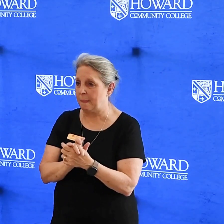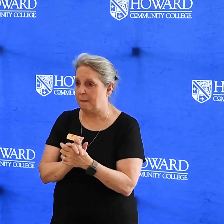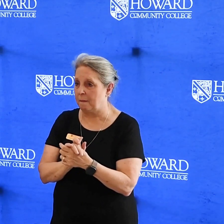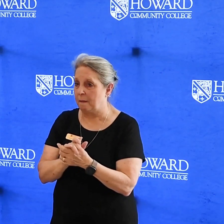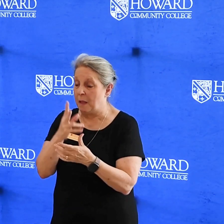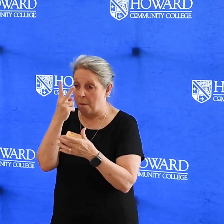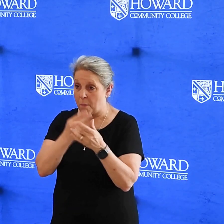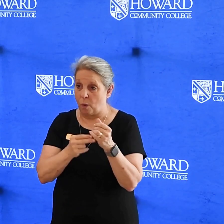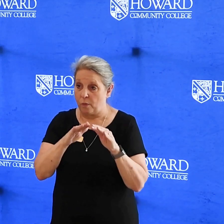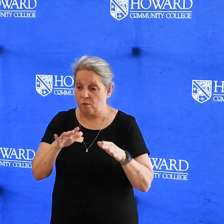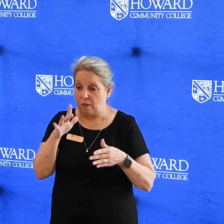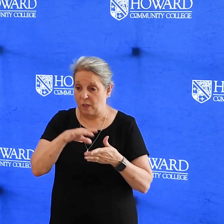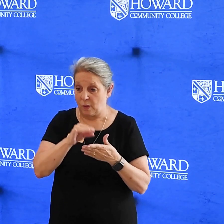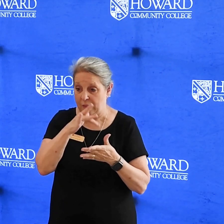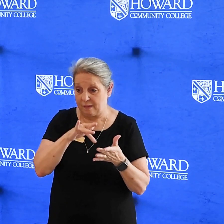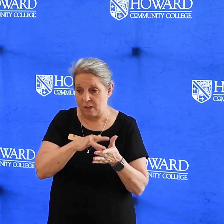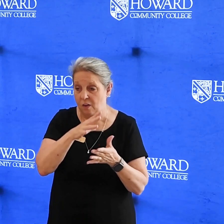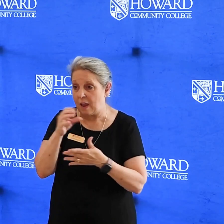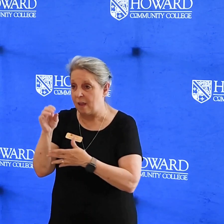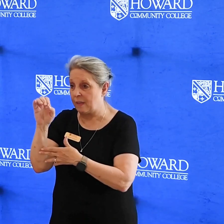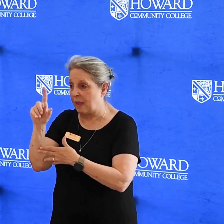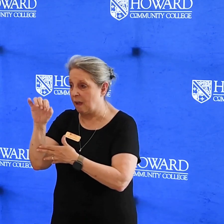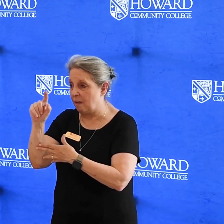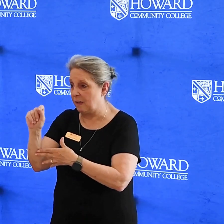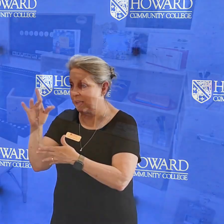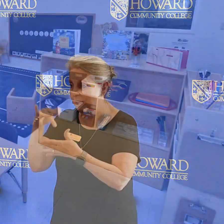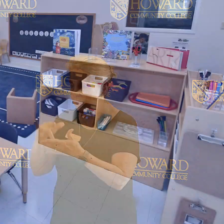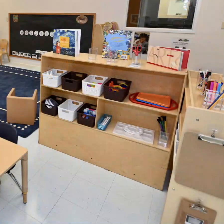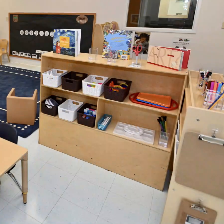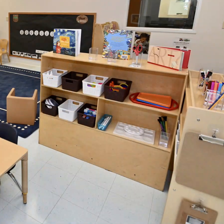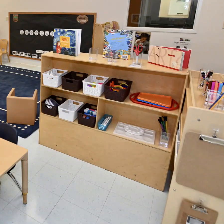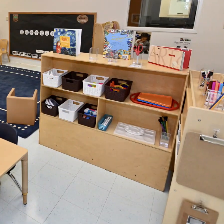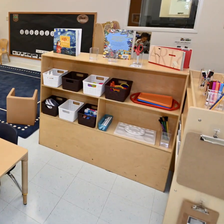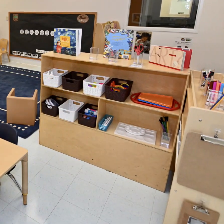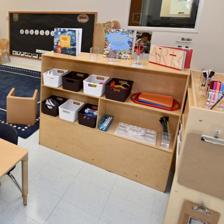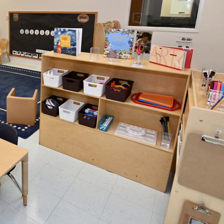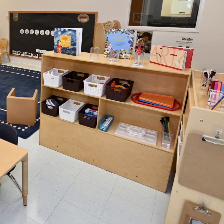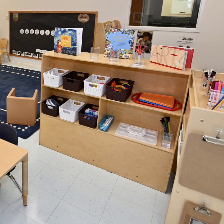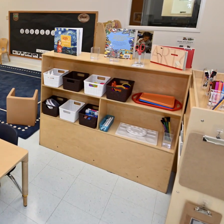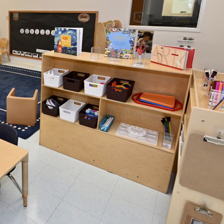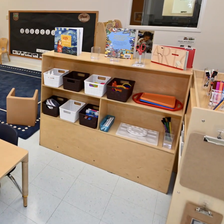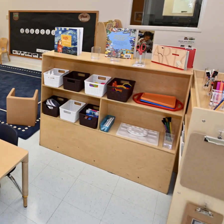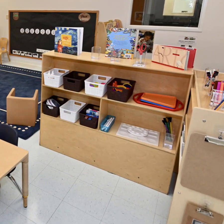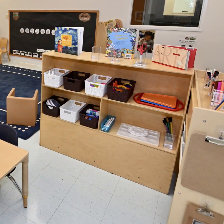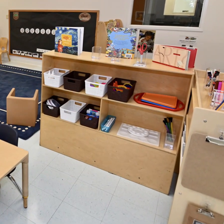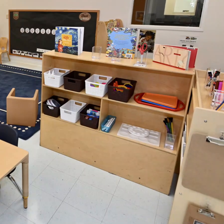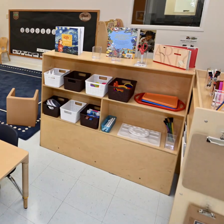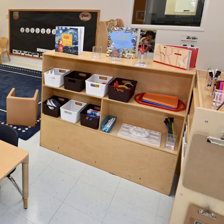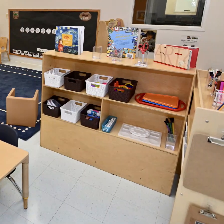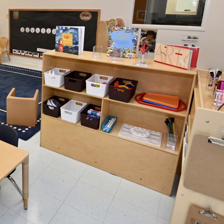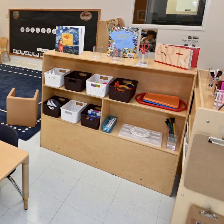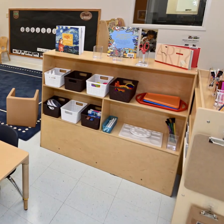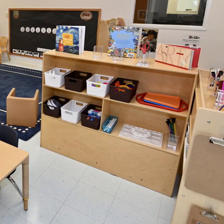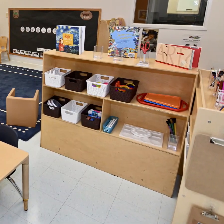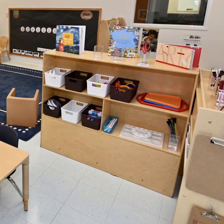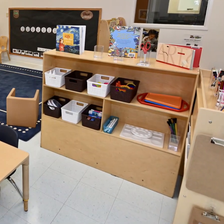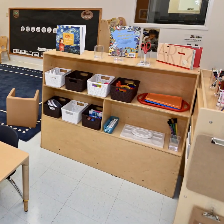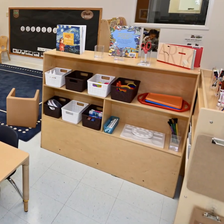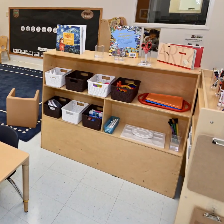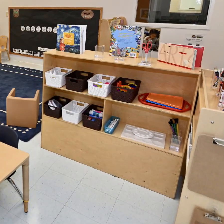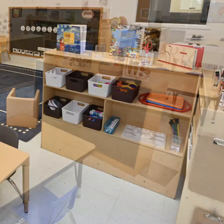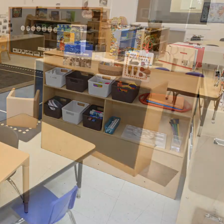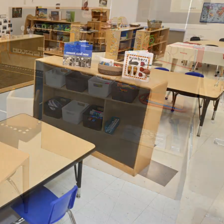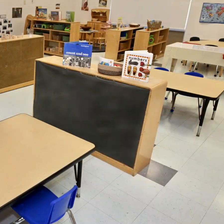At both the Children's Learning Center and the Ellicott City Center, these classrooms will complement existing Head Start and child care